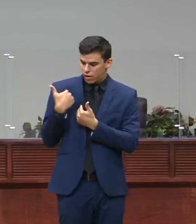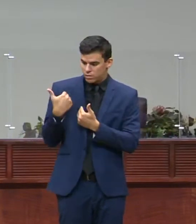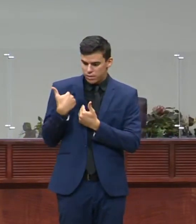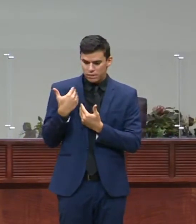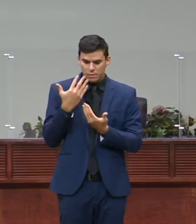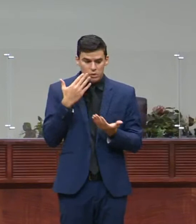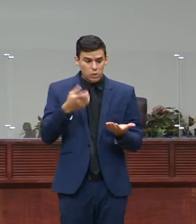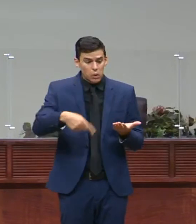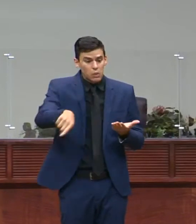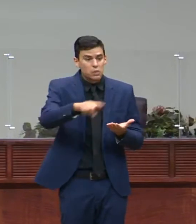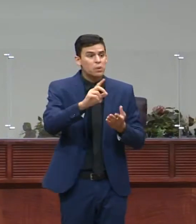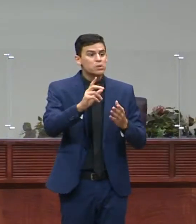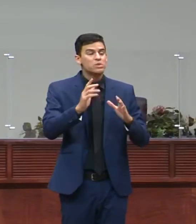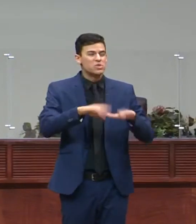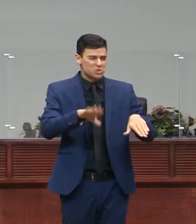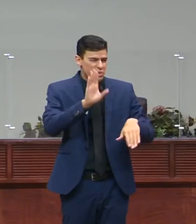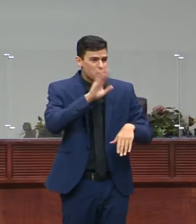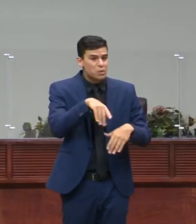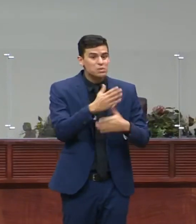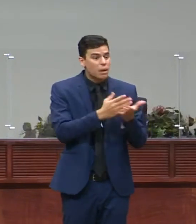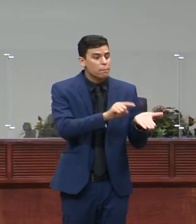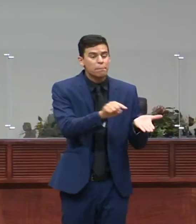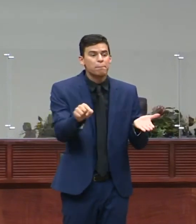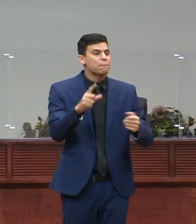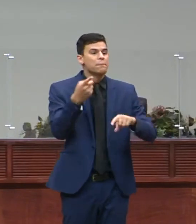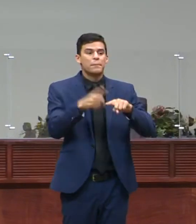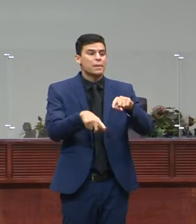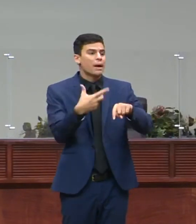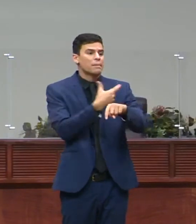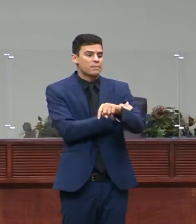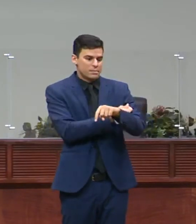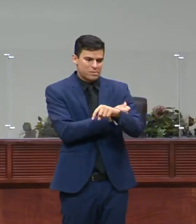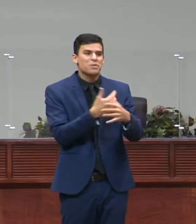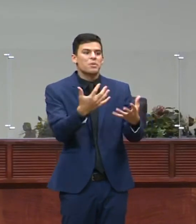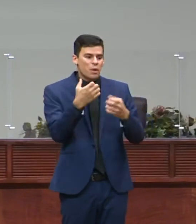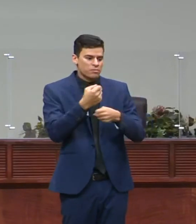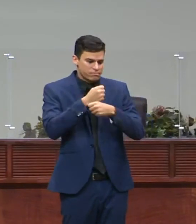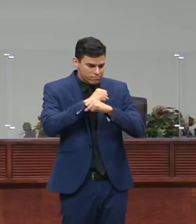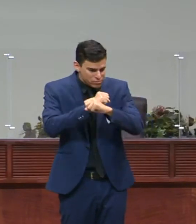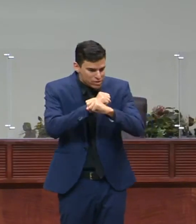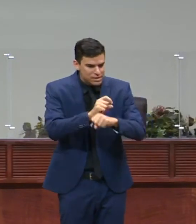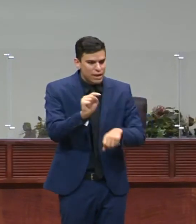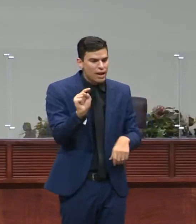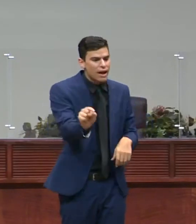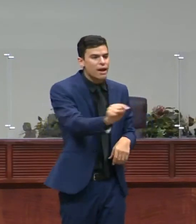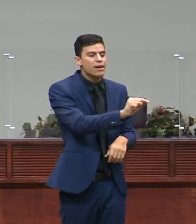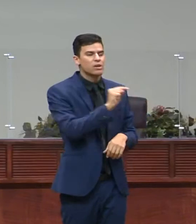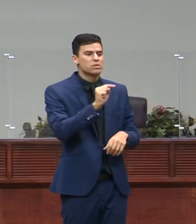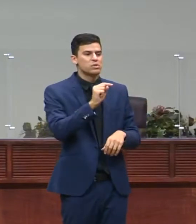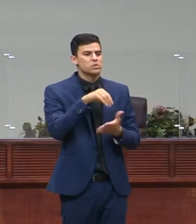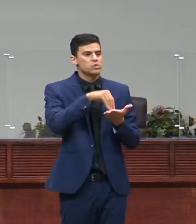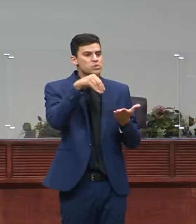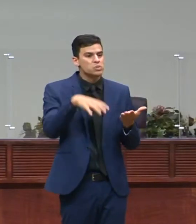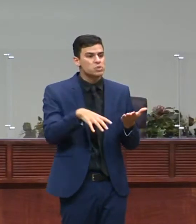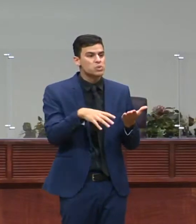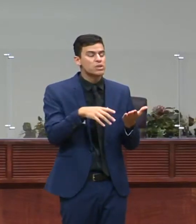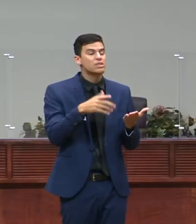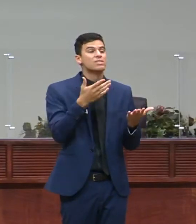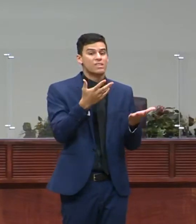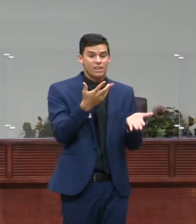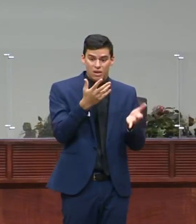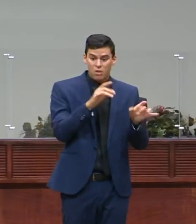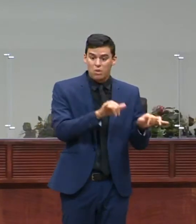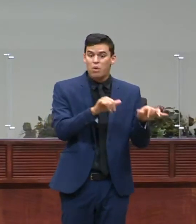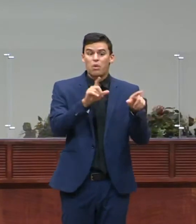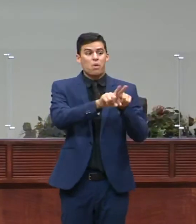that can't receive the vaccine at this time, are protected in school, and making sure that our adults on campus are